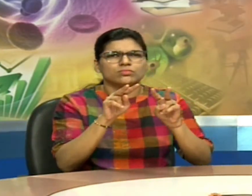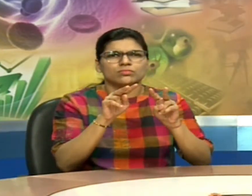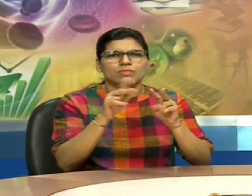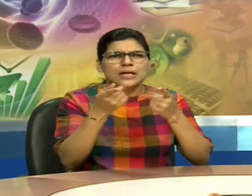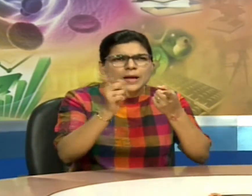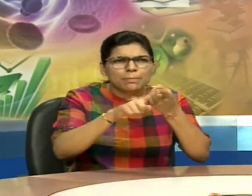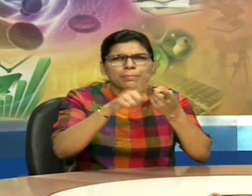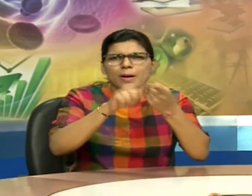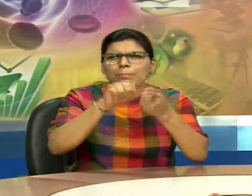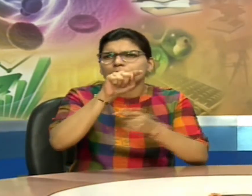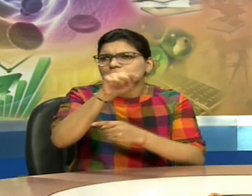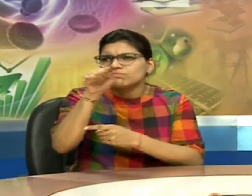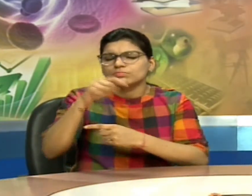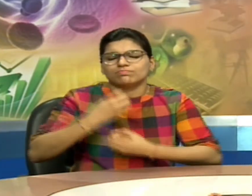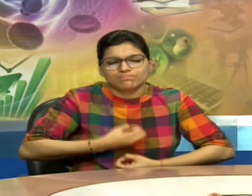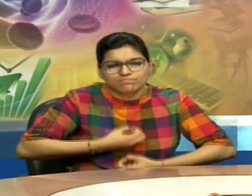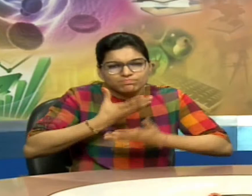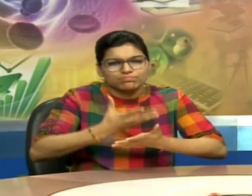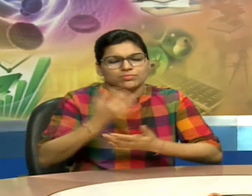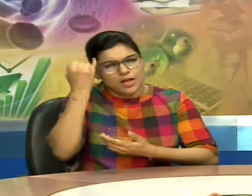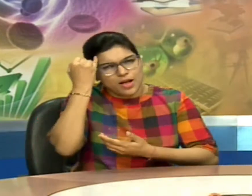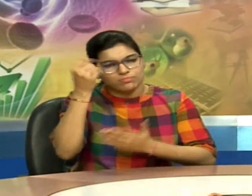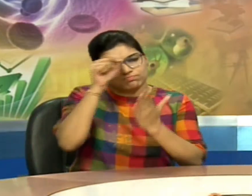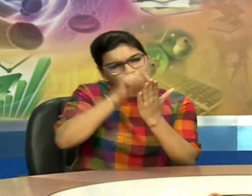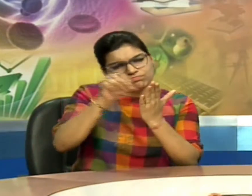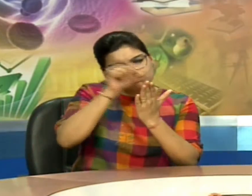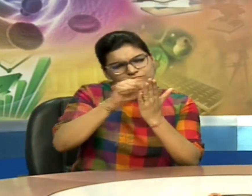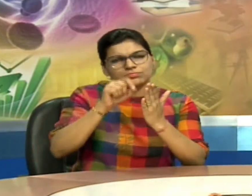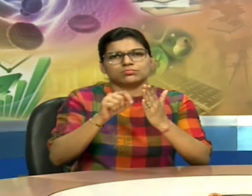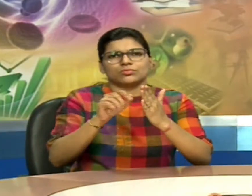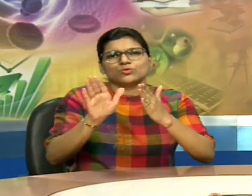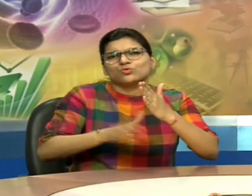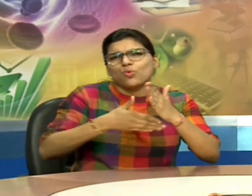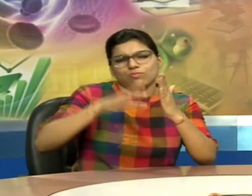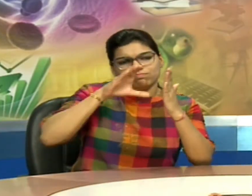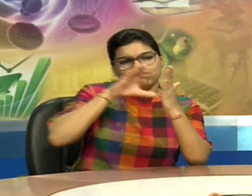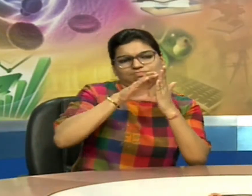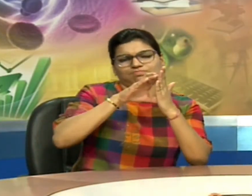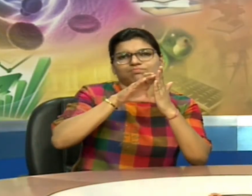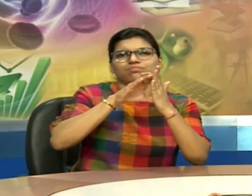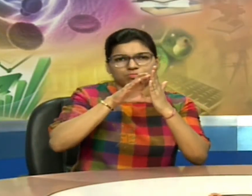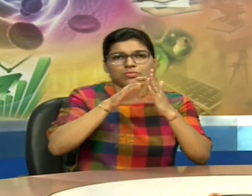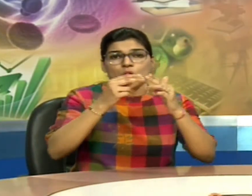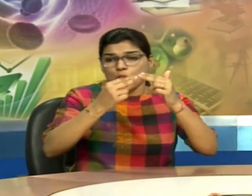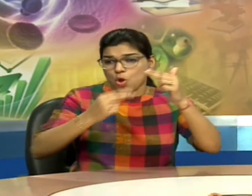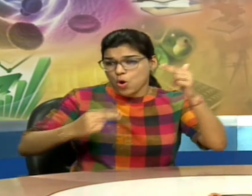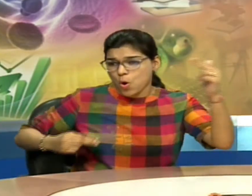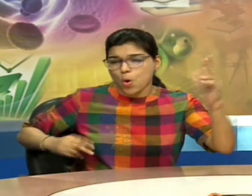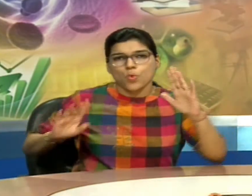When we sometimes look at the things around us and we express our feelings in terms of poem,